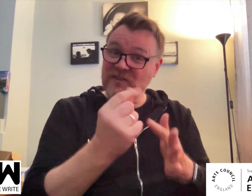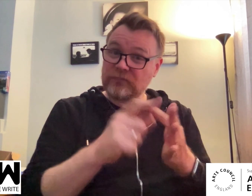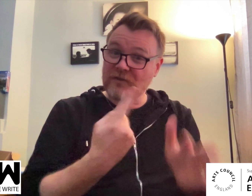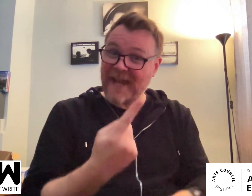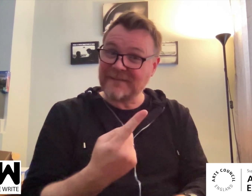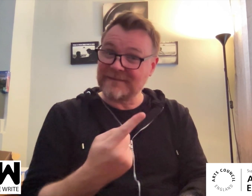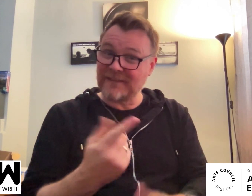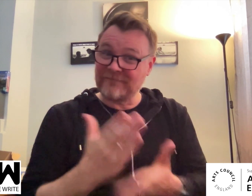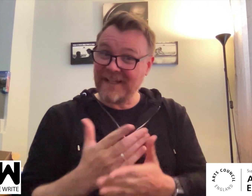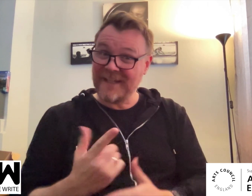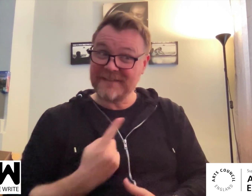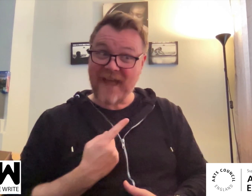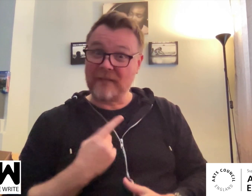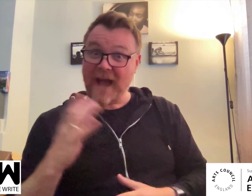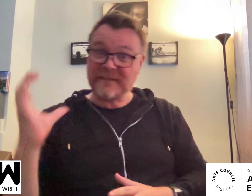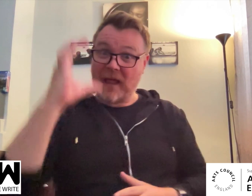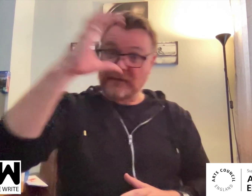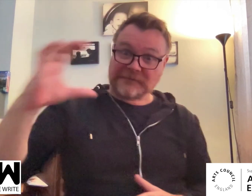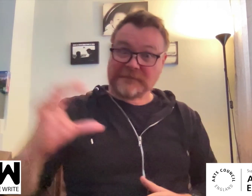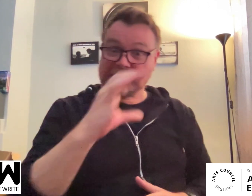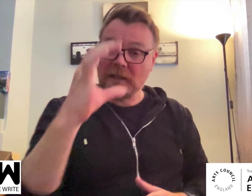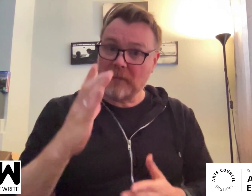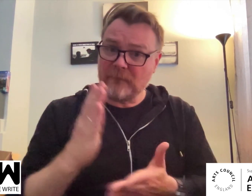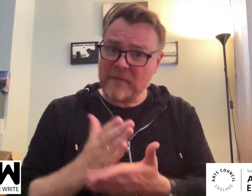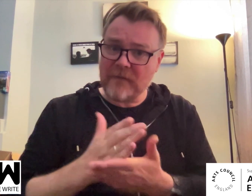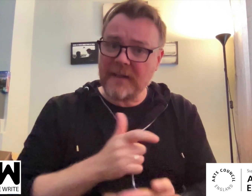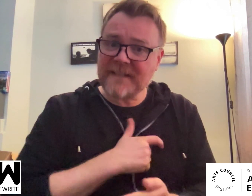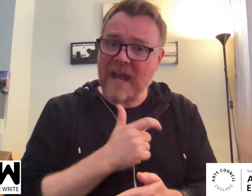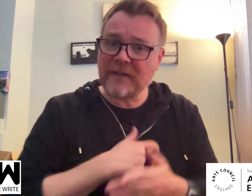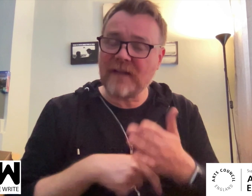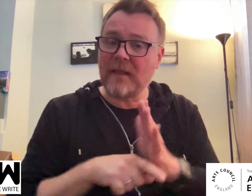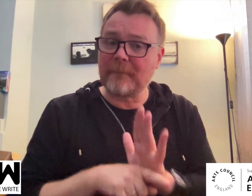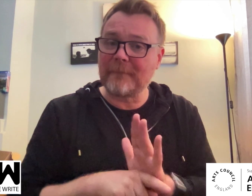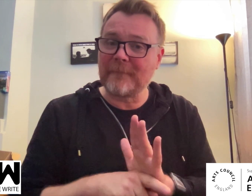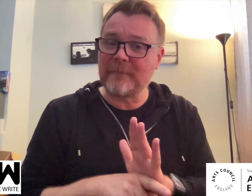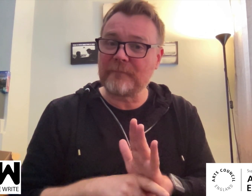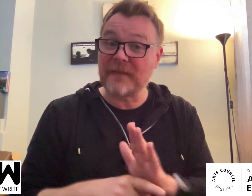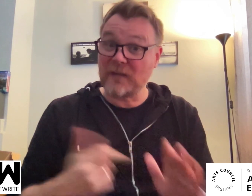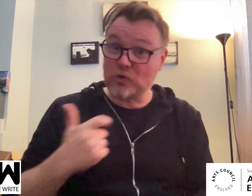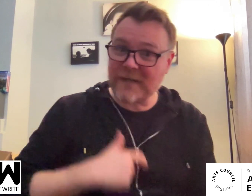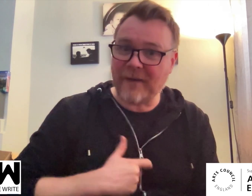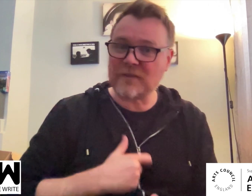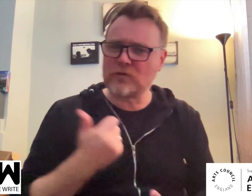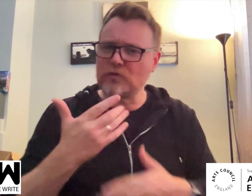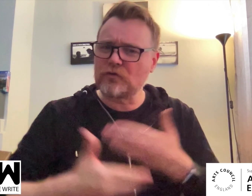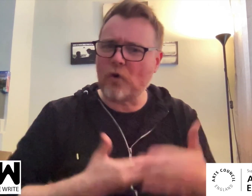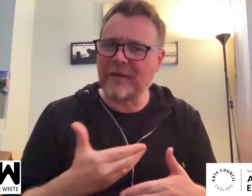Like, for example, the Blair Witch Project, the shaky camera work. That was a very scary film. It had good characters, a good